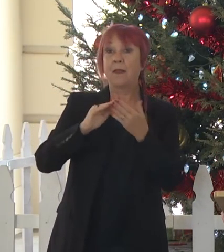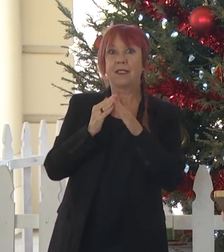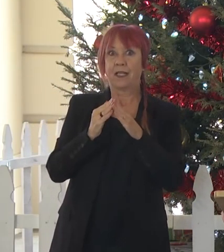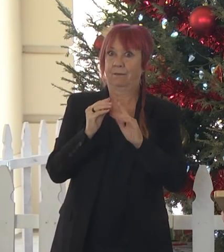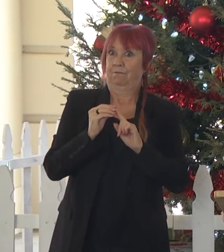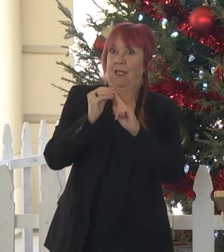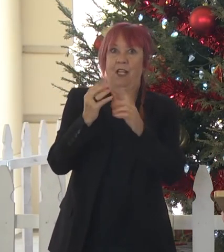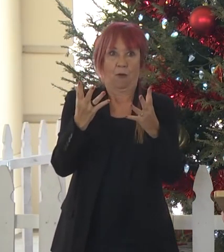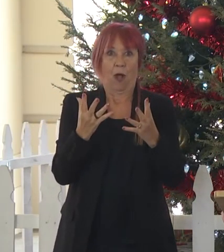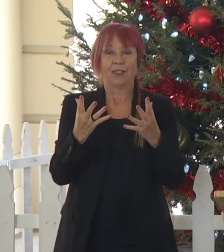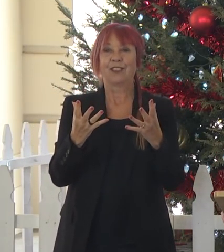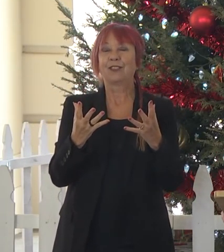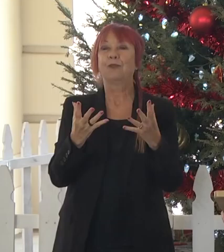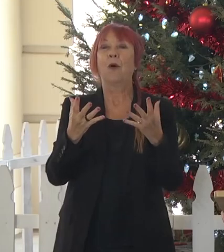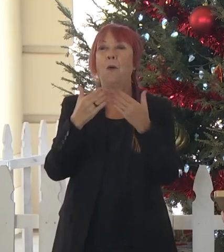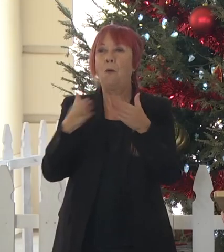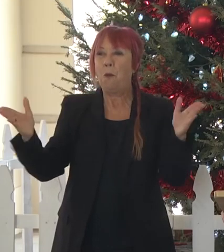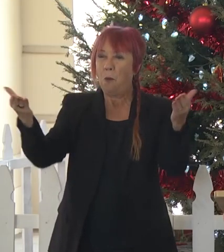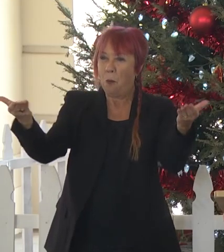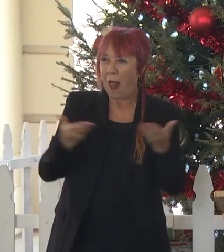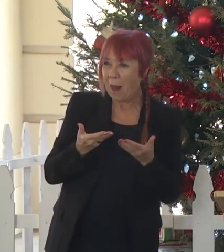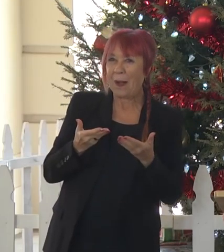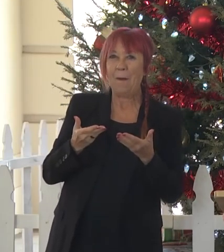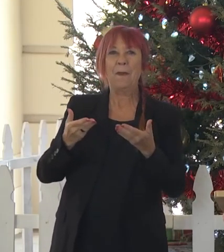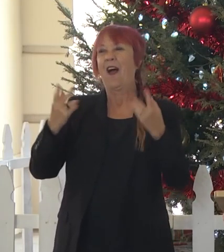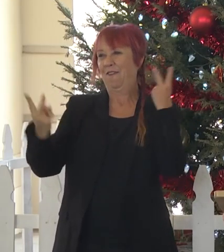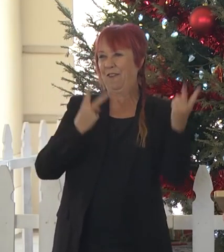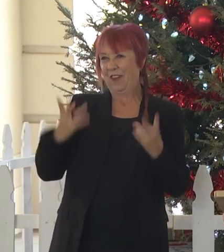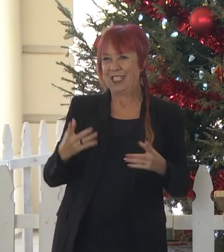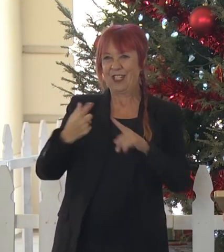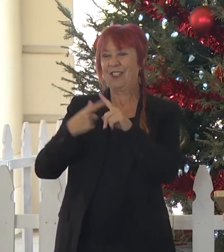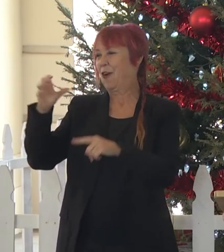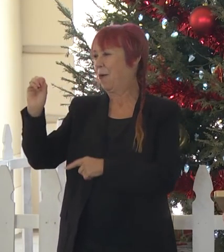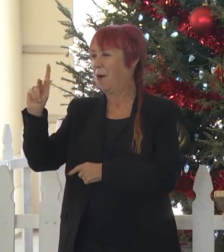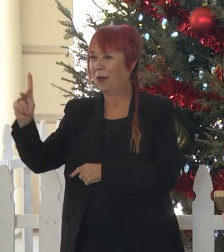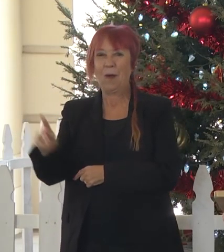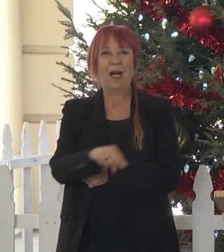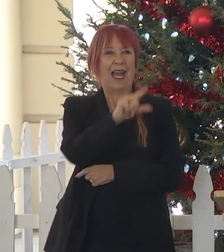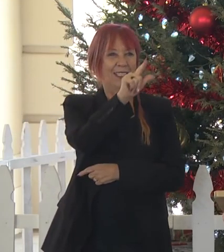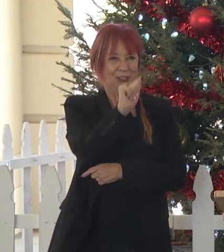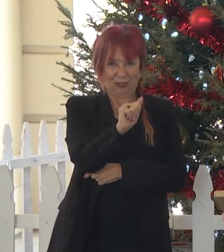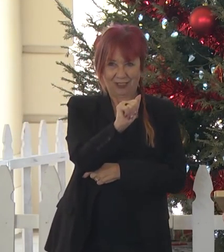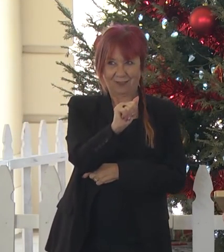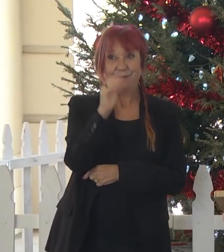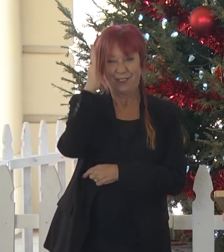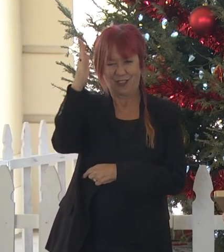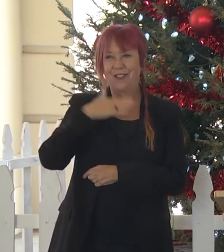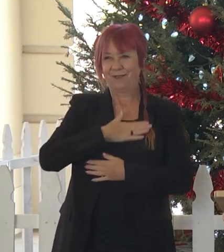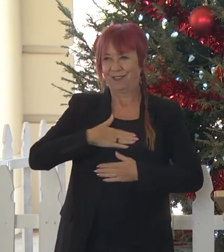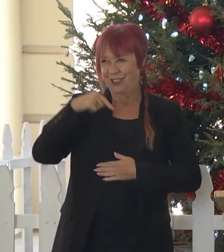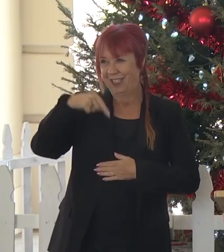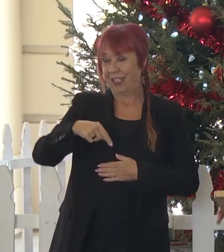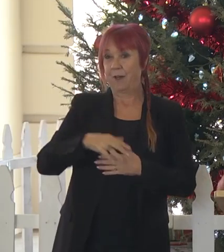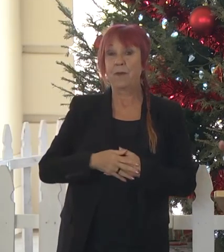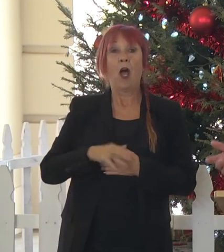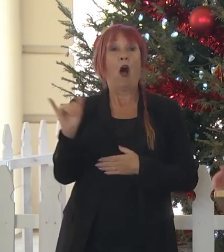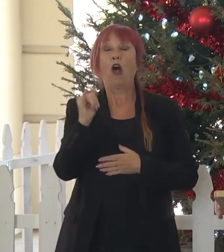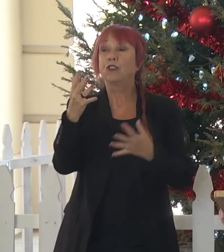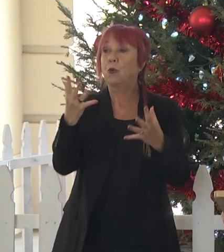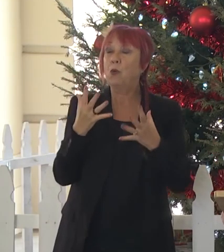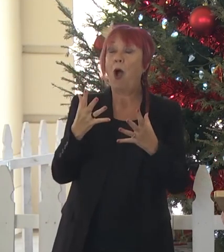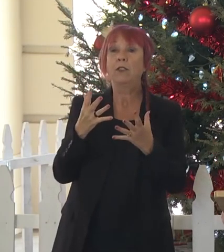our visitors from Oklahoma and Georgia. We know you'll have a great time in Pasadena. I also want to thank members of the press from those states who are helping